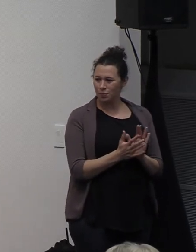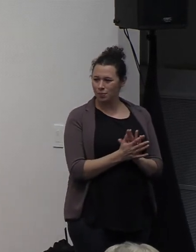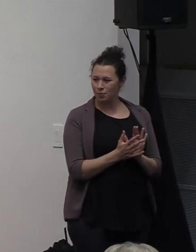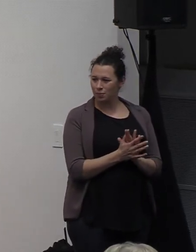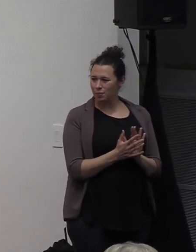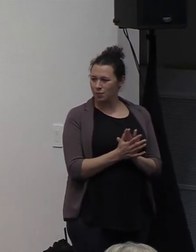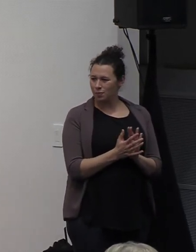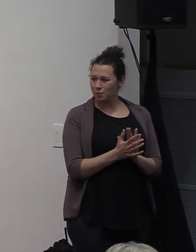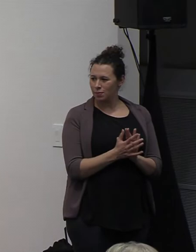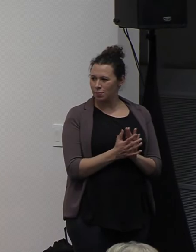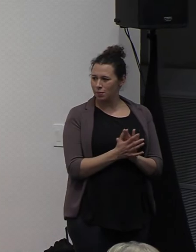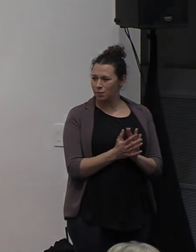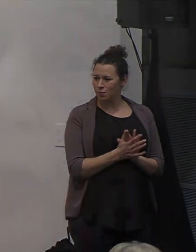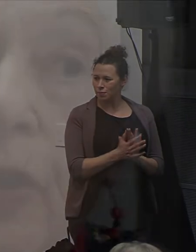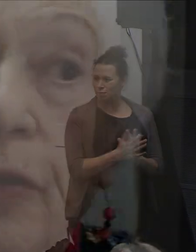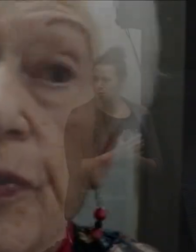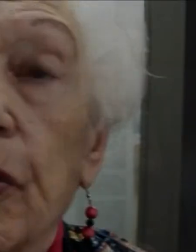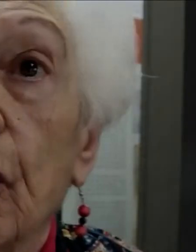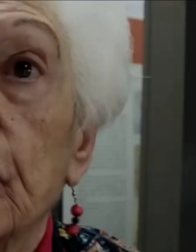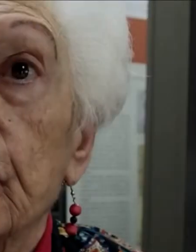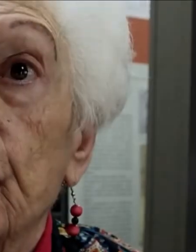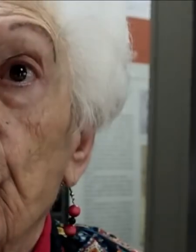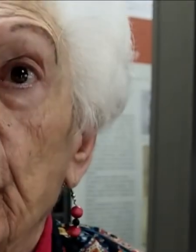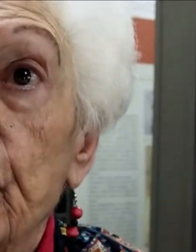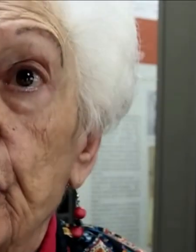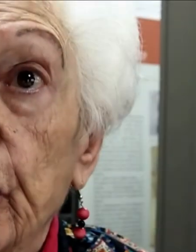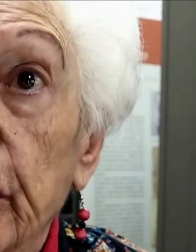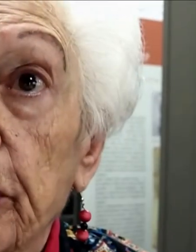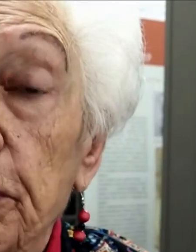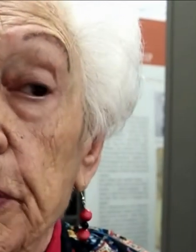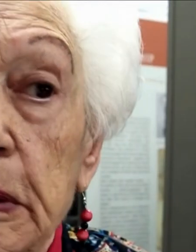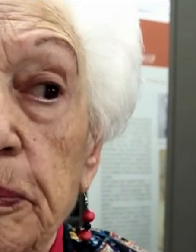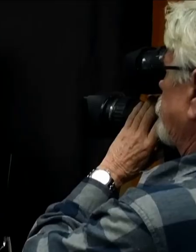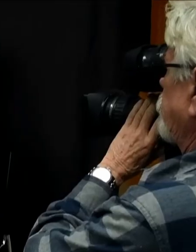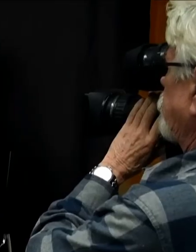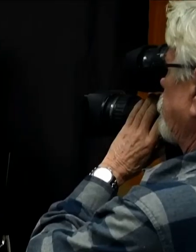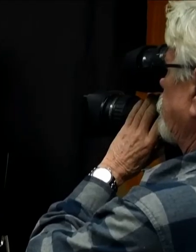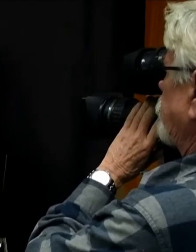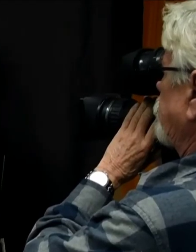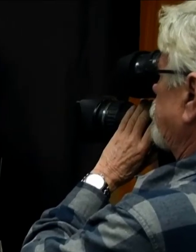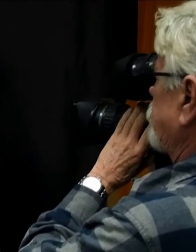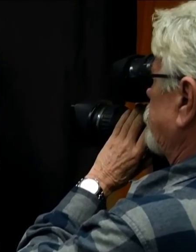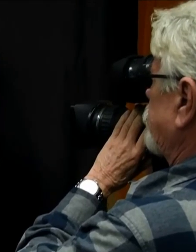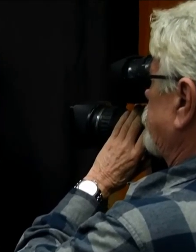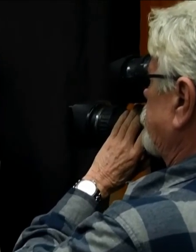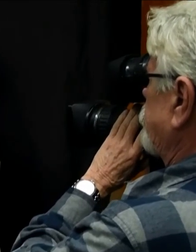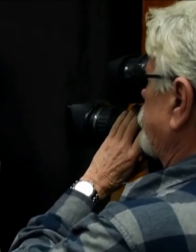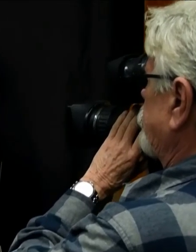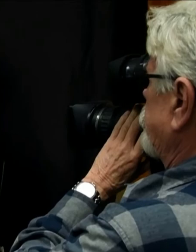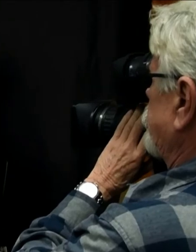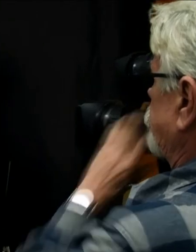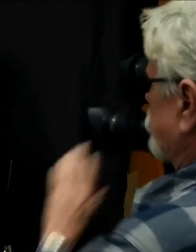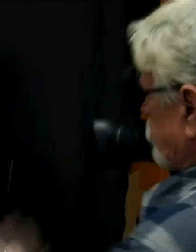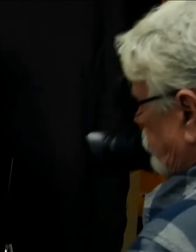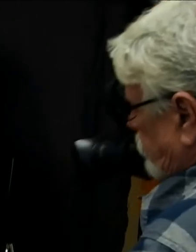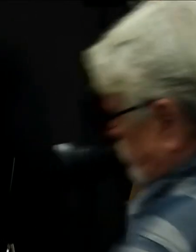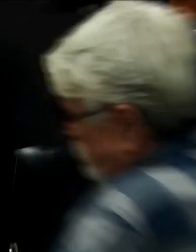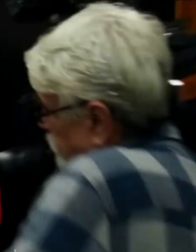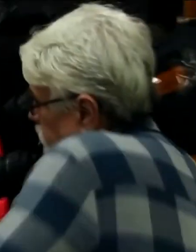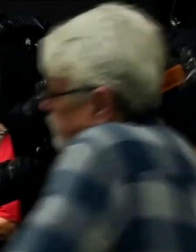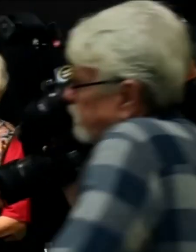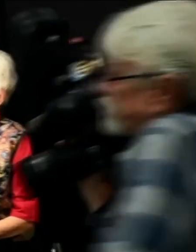I'm a survivor from Stutthof concentration camp. There are still some people that say it